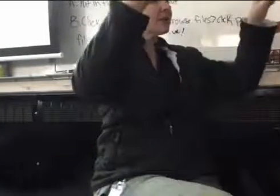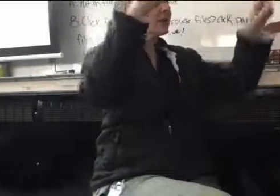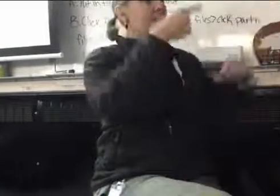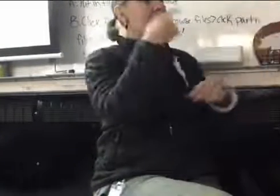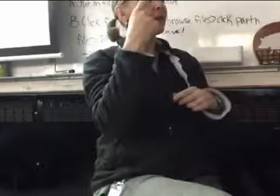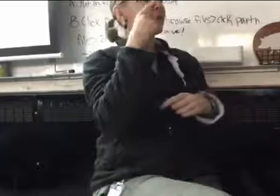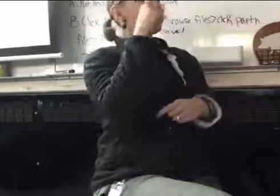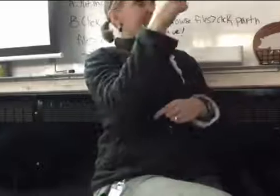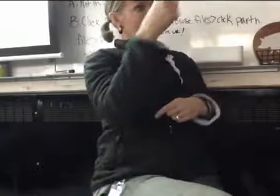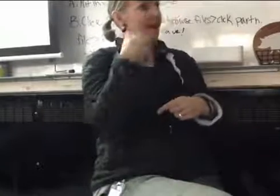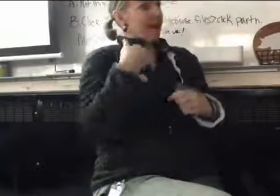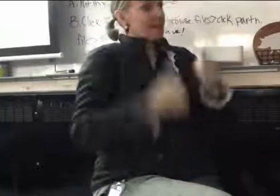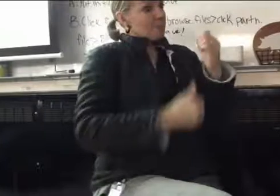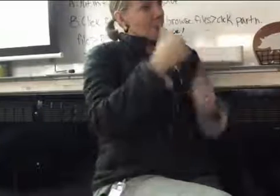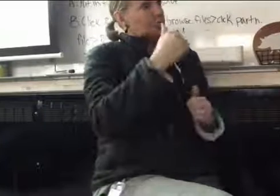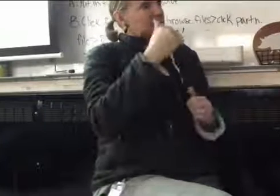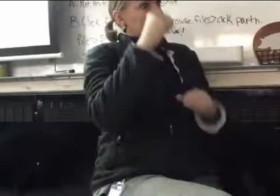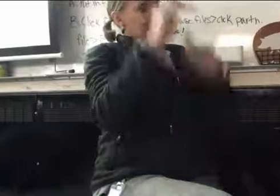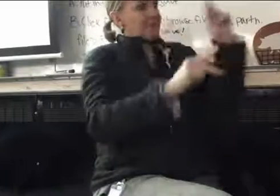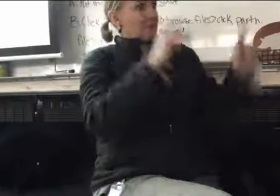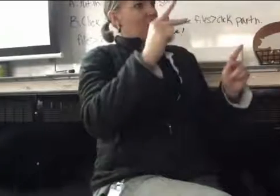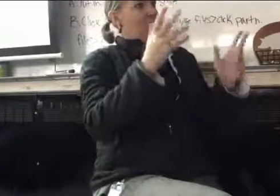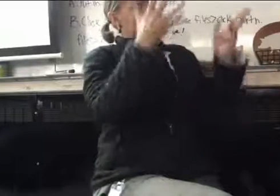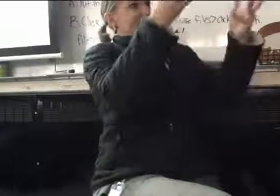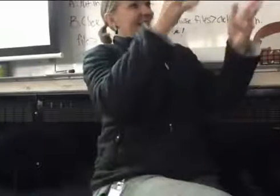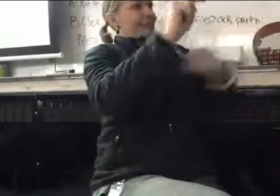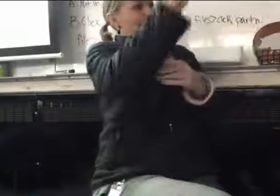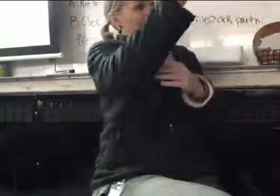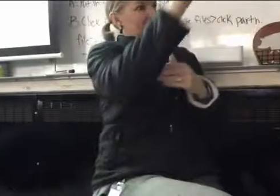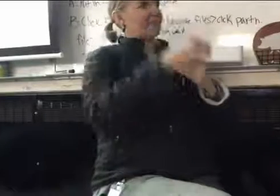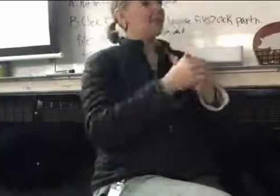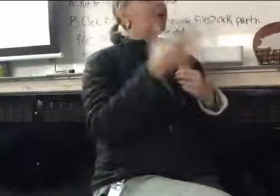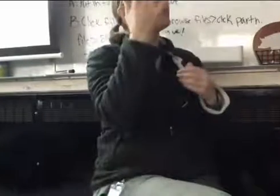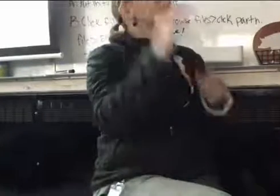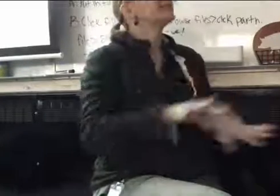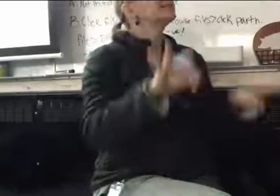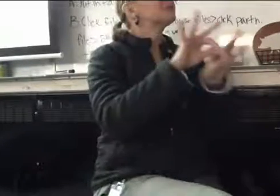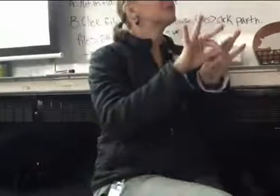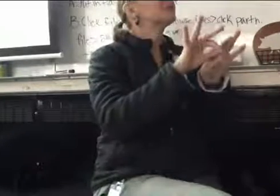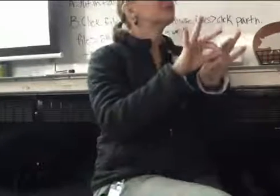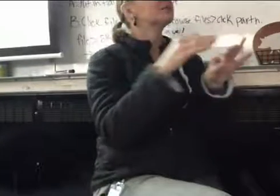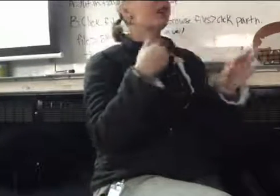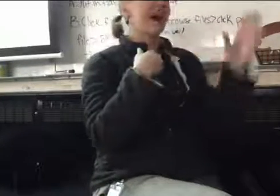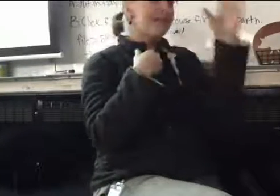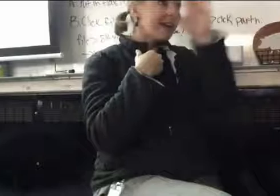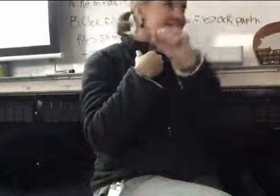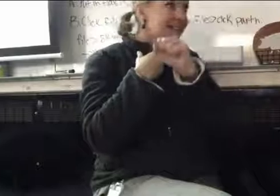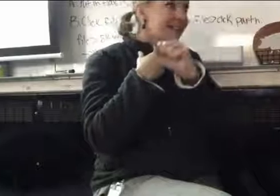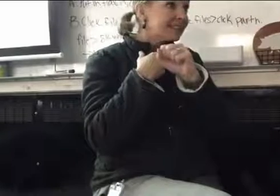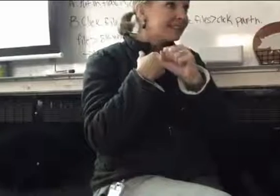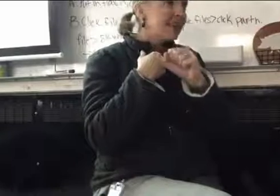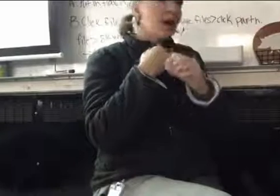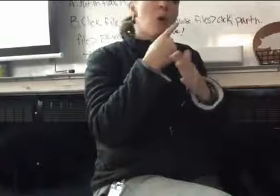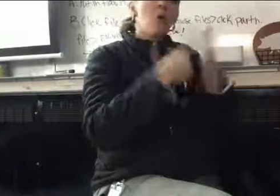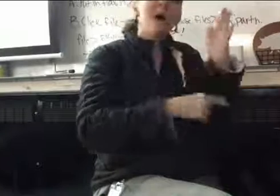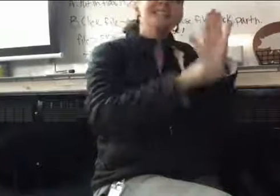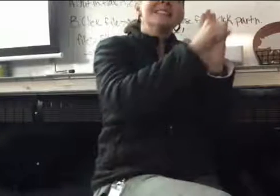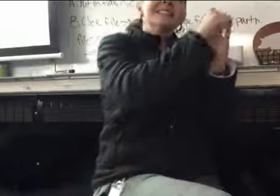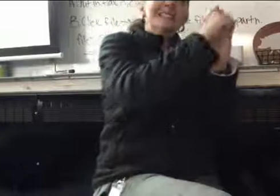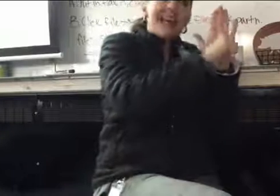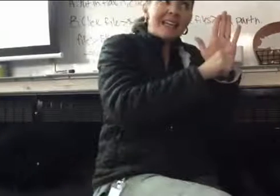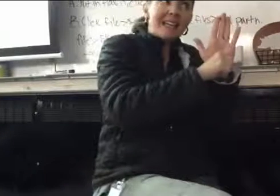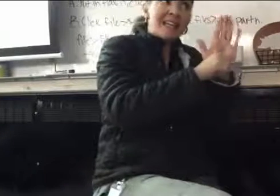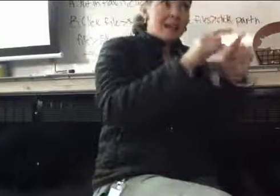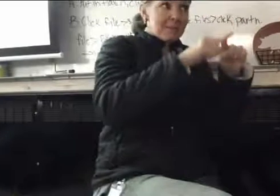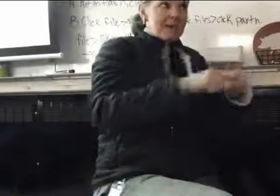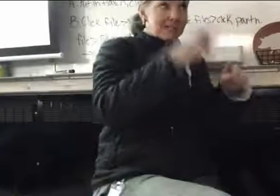fact that they had the majority of the population. Why this would be important? Anybody have any guesses of what state, based on what you know